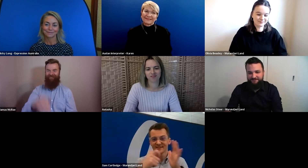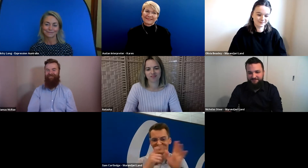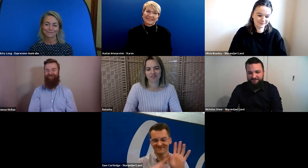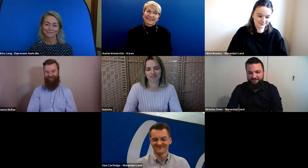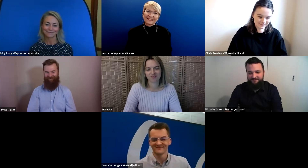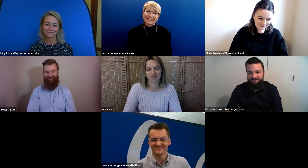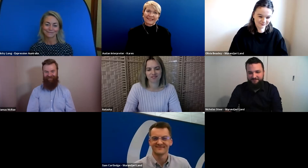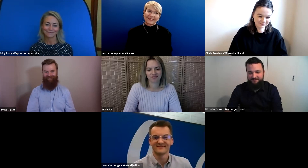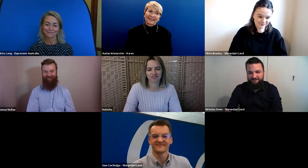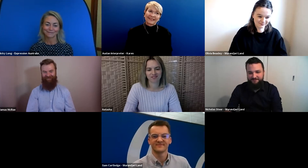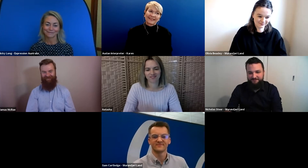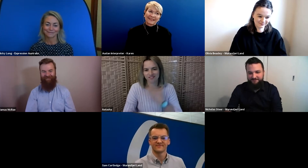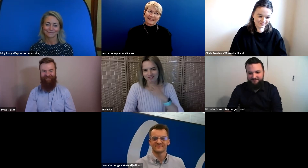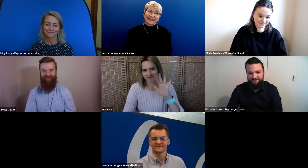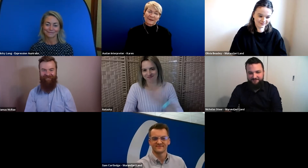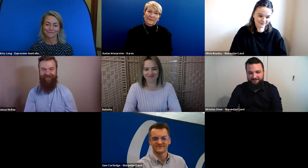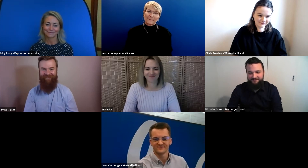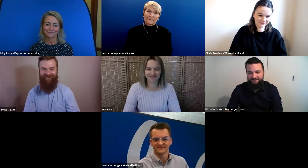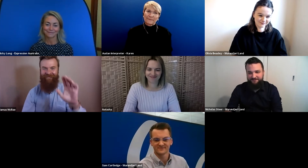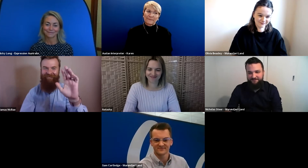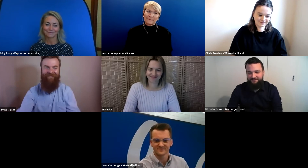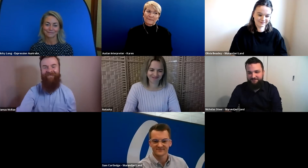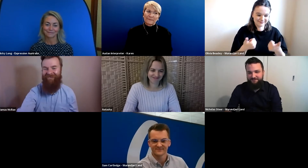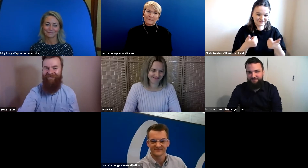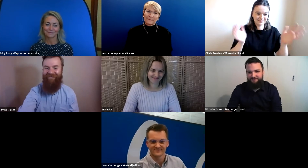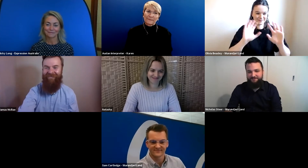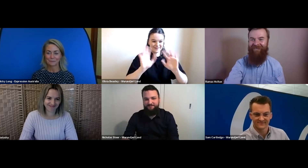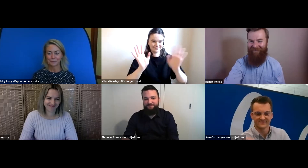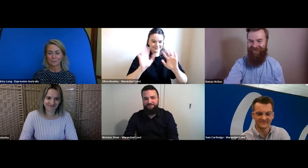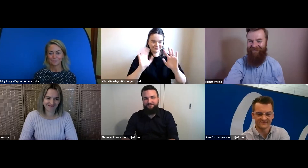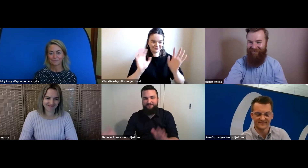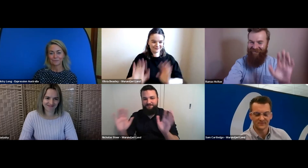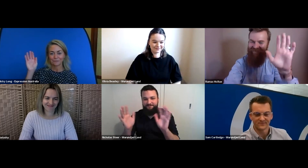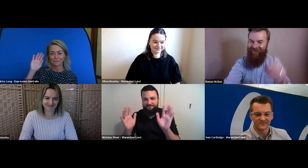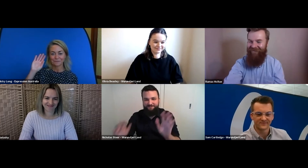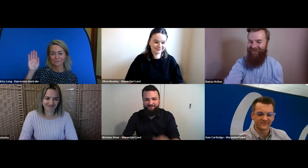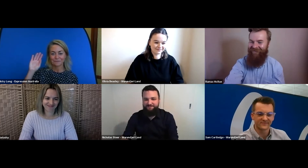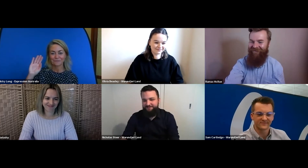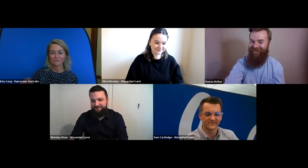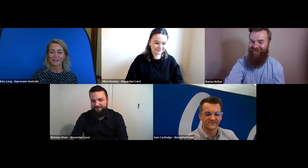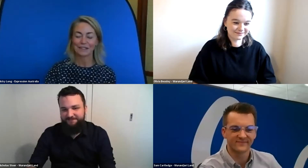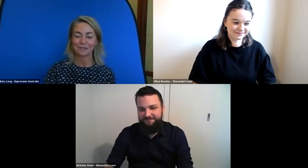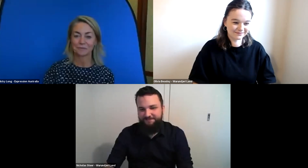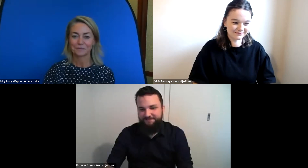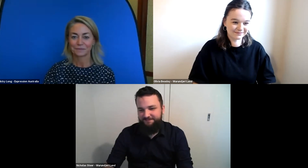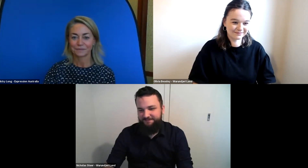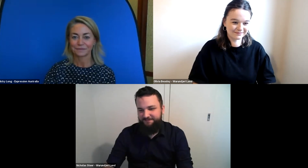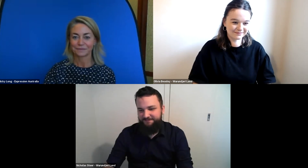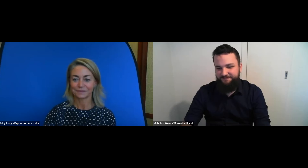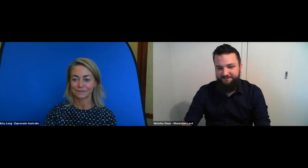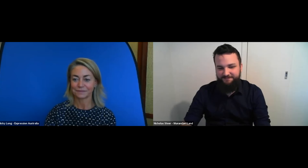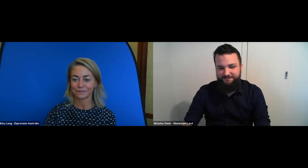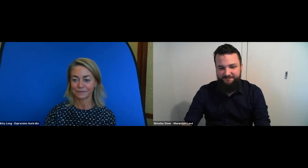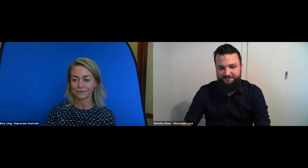Thank you. Thank you, Nicky. Thanks, everybody. Great. Thanks, everyone. See you. Bye-bye.